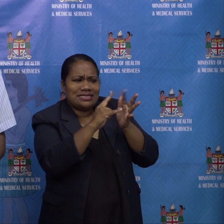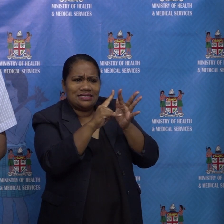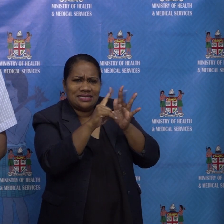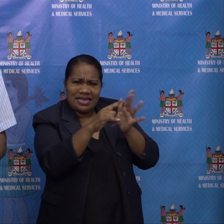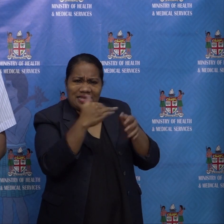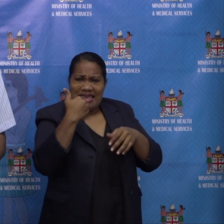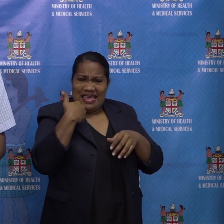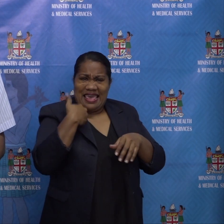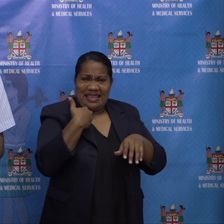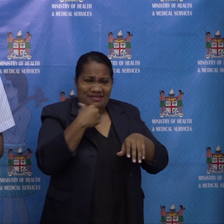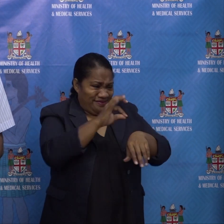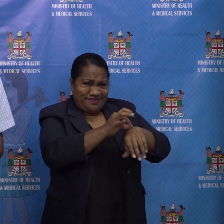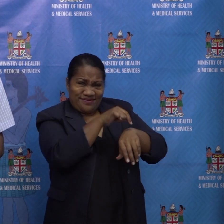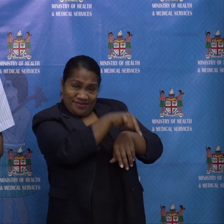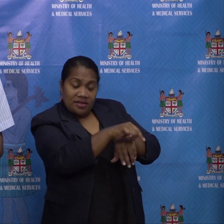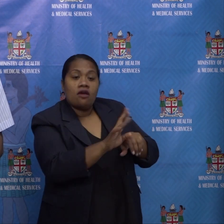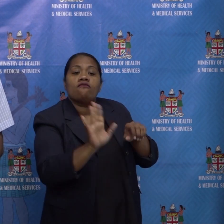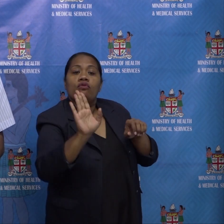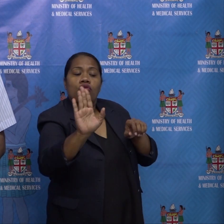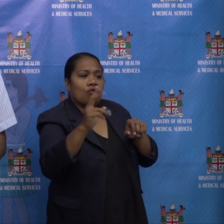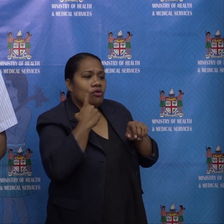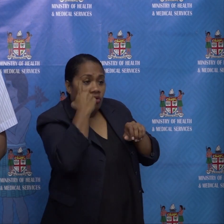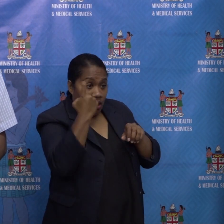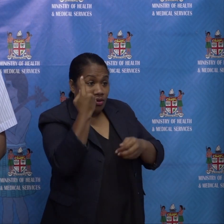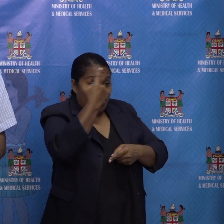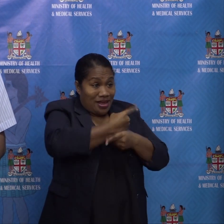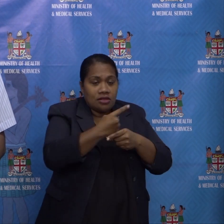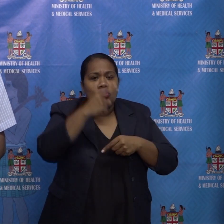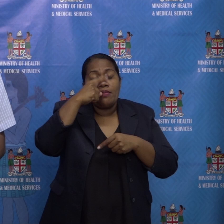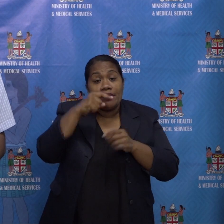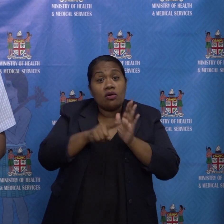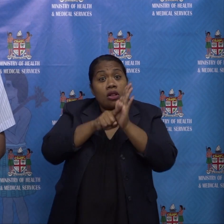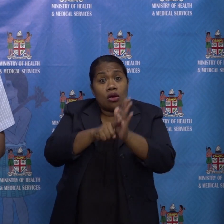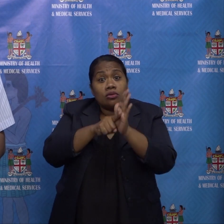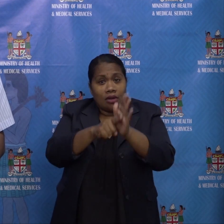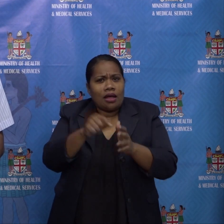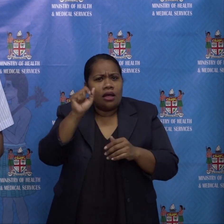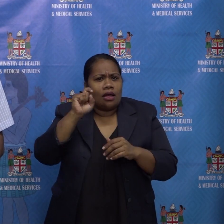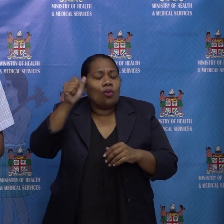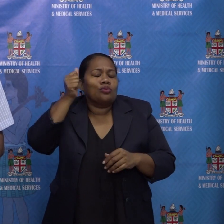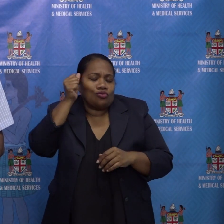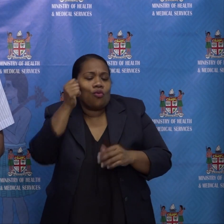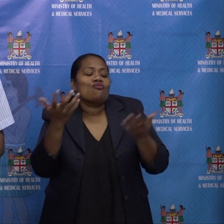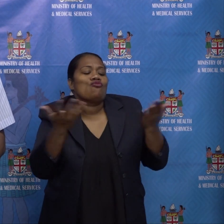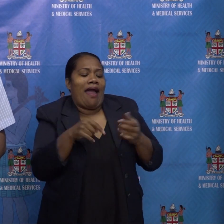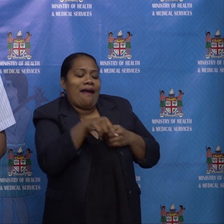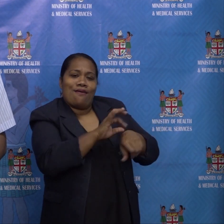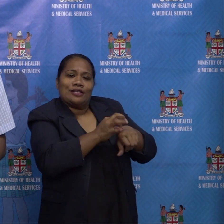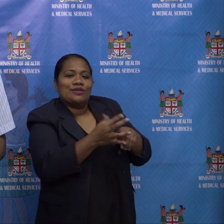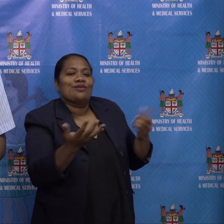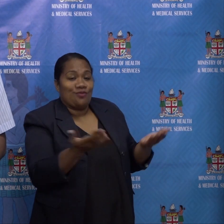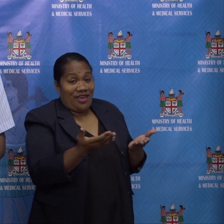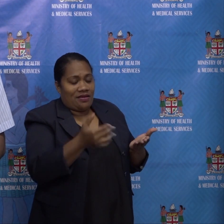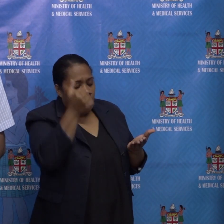for your care tonight. People of Lautoka will be very familiar with where VCC Health Center